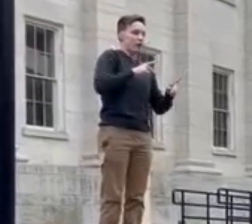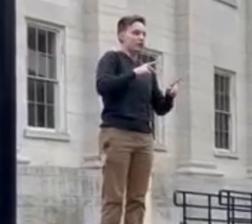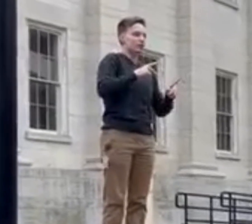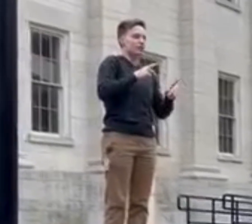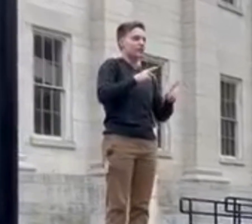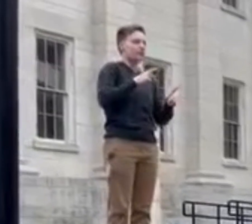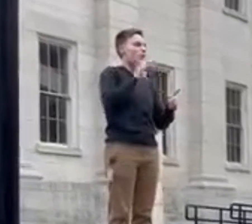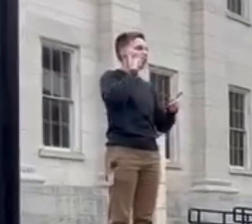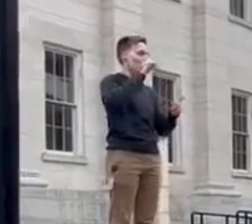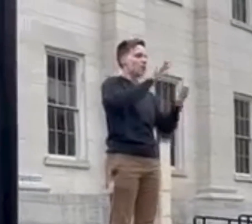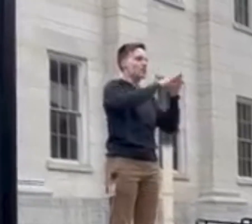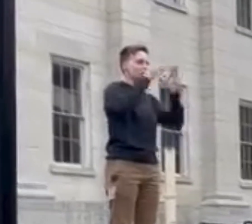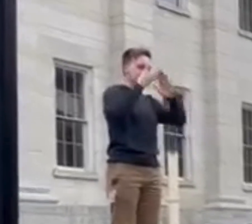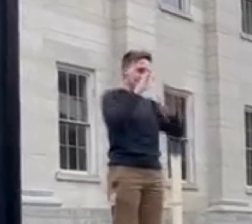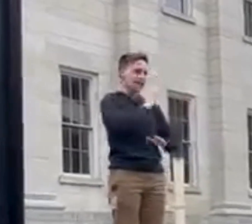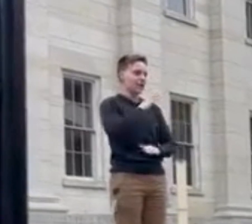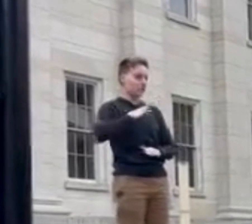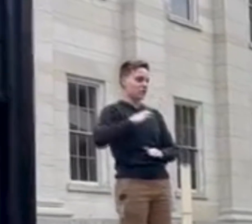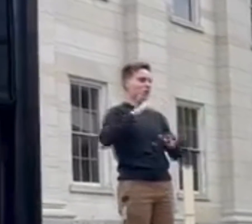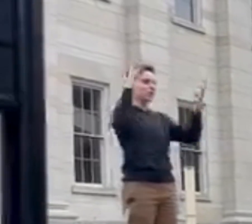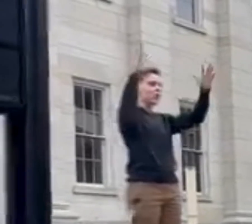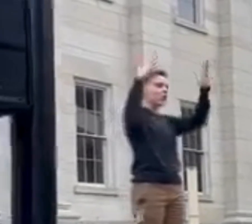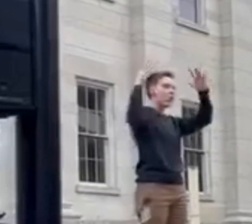on the city council.